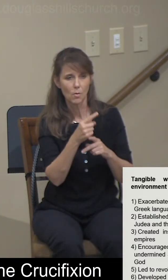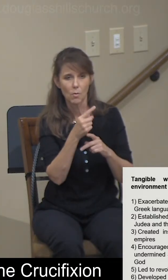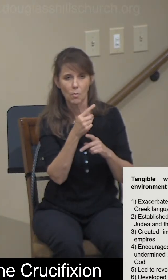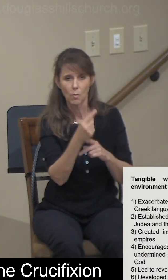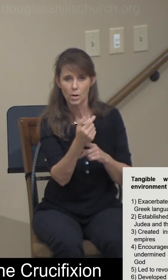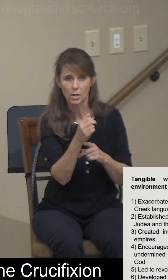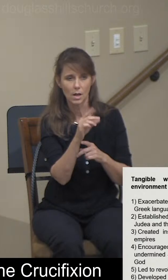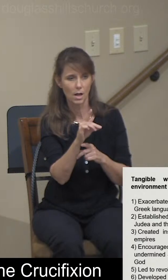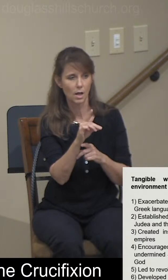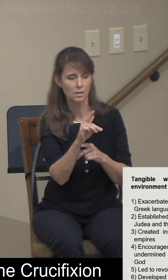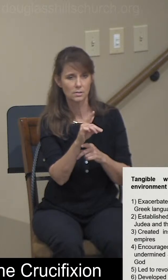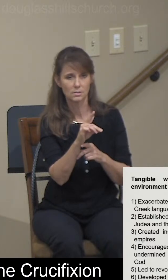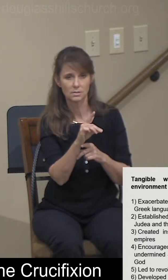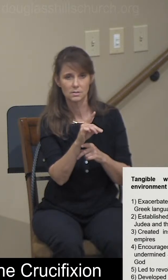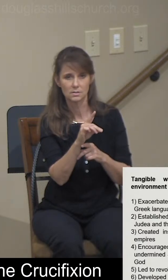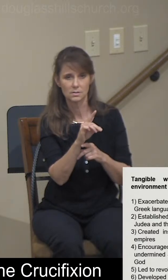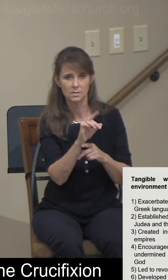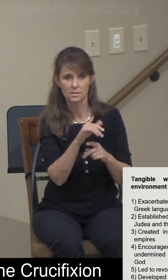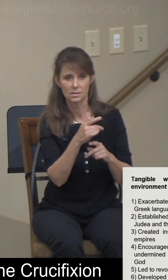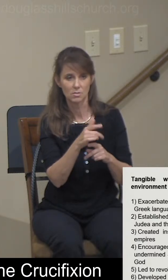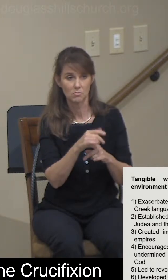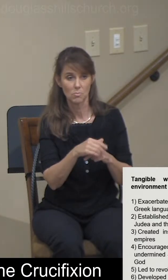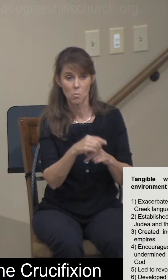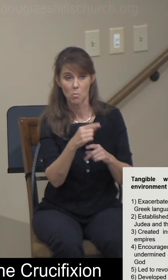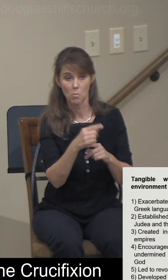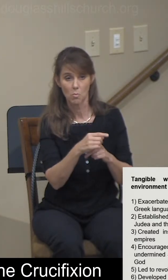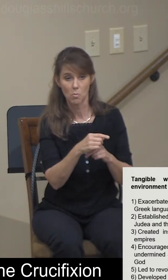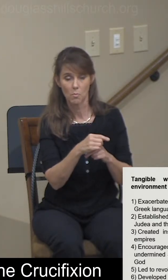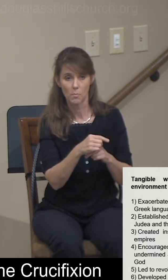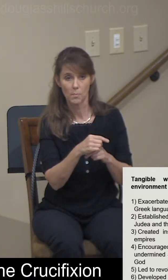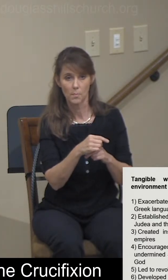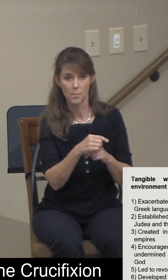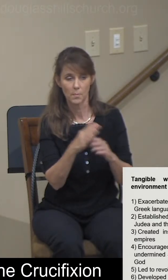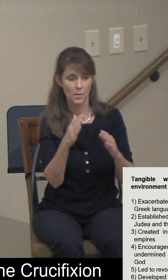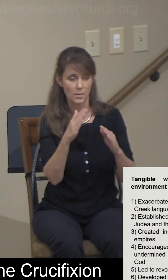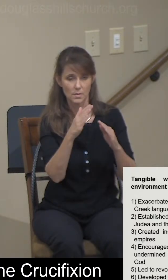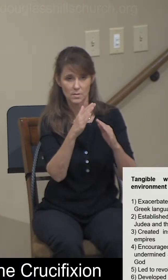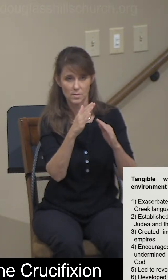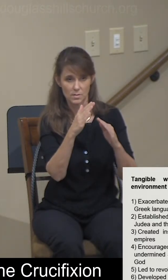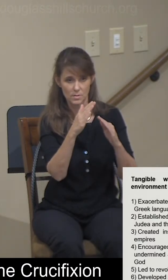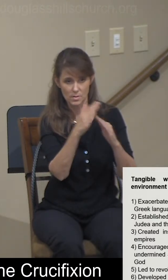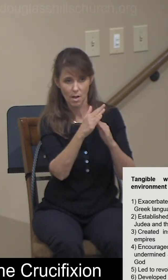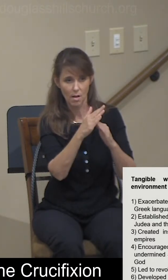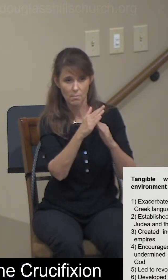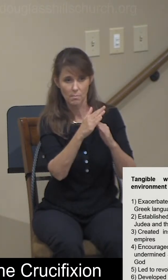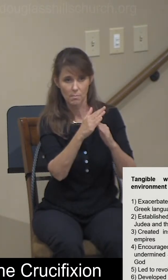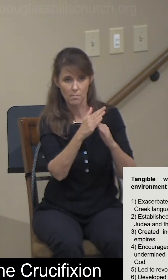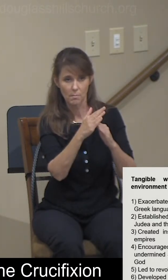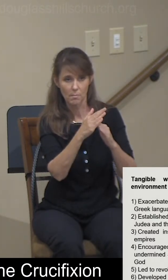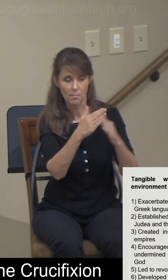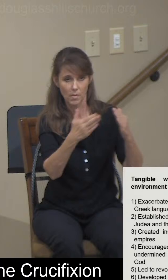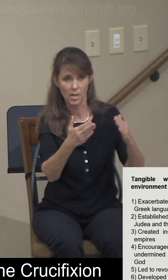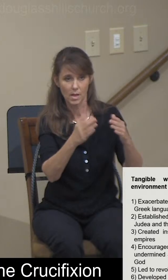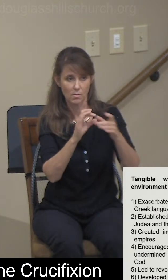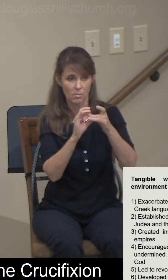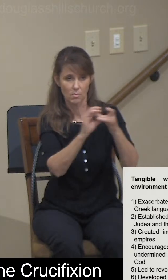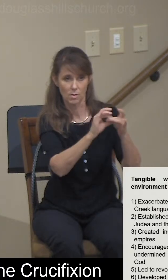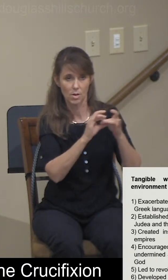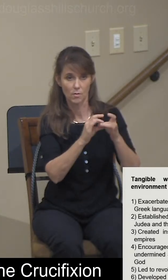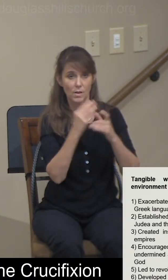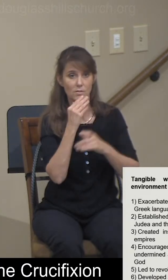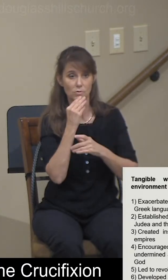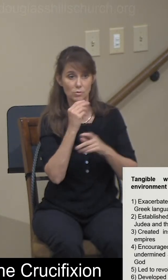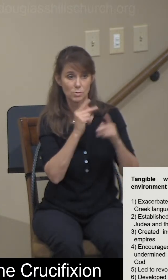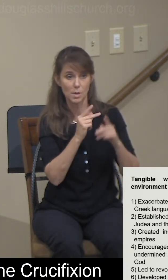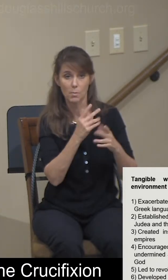or anything like this. What ultimately unifies the Jewish people is their own religion,